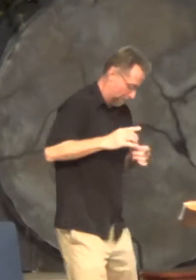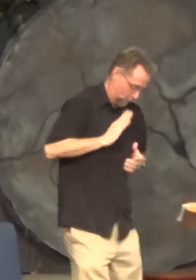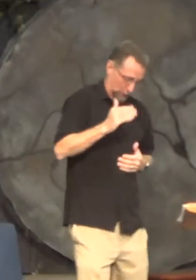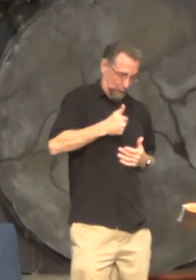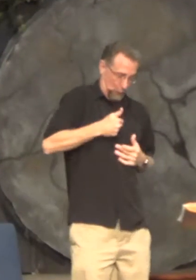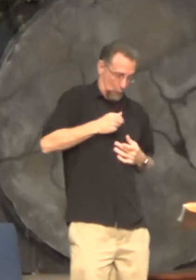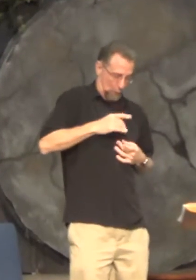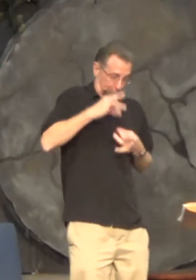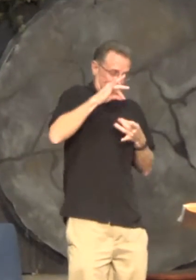that those who die